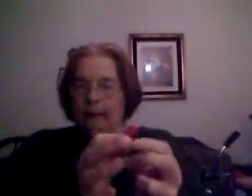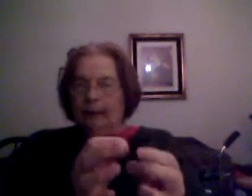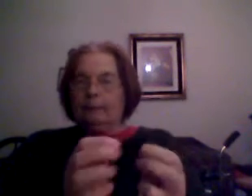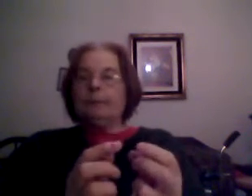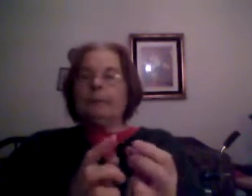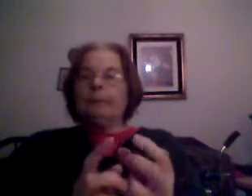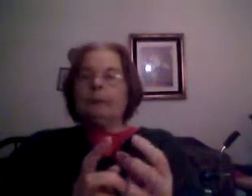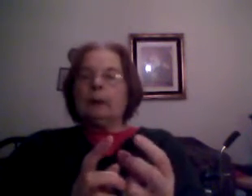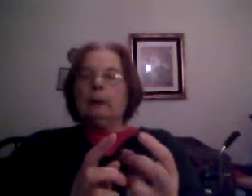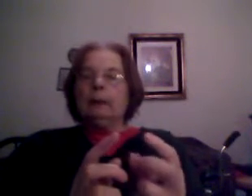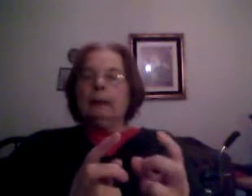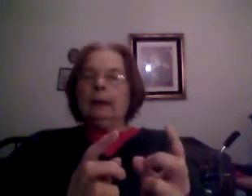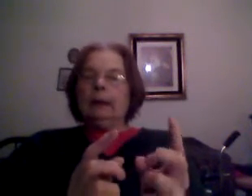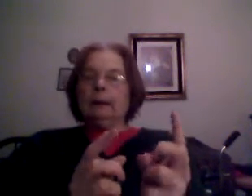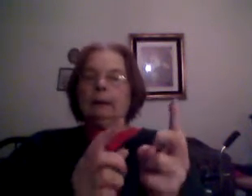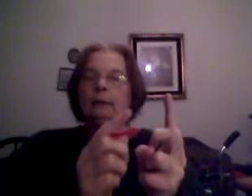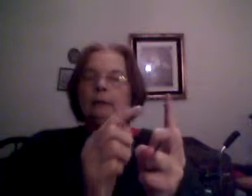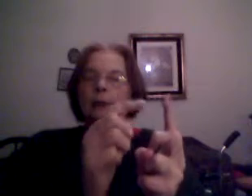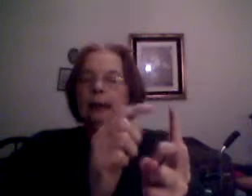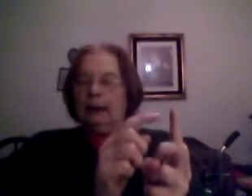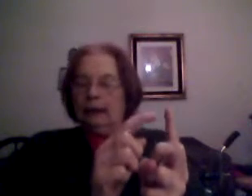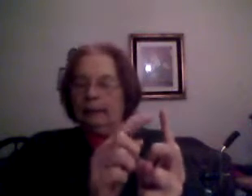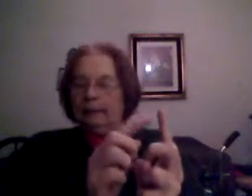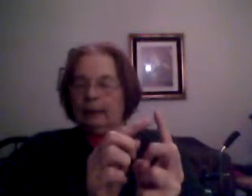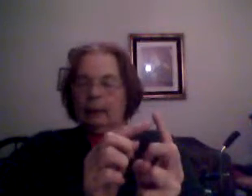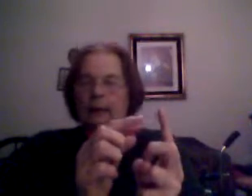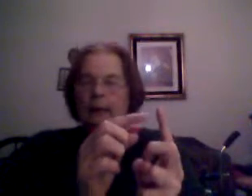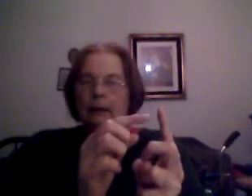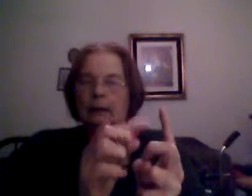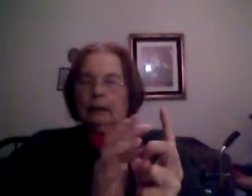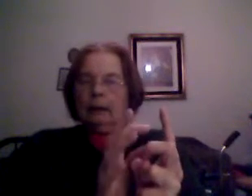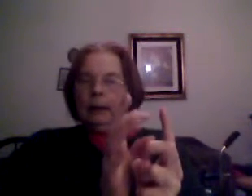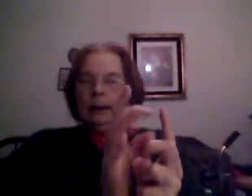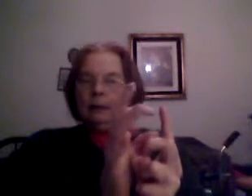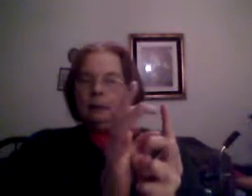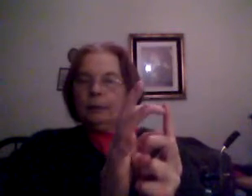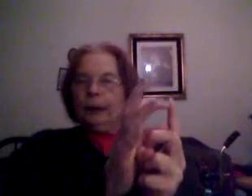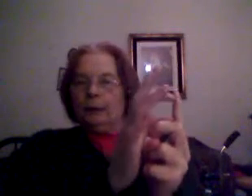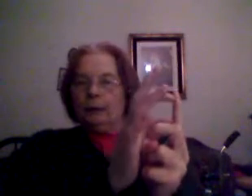top. Then it would have a sprayer